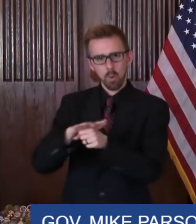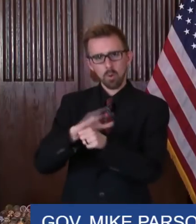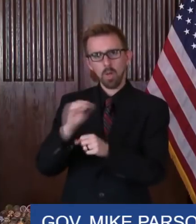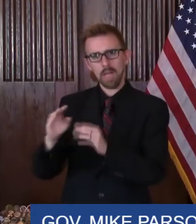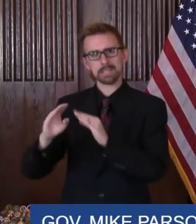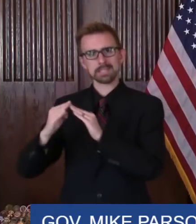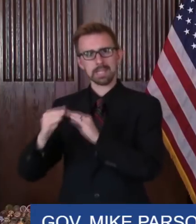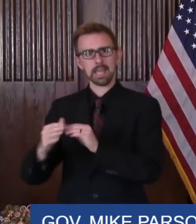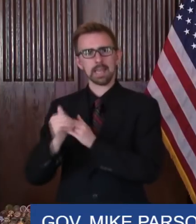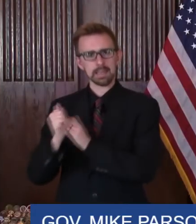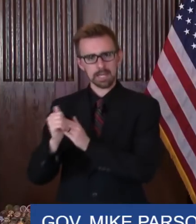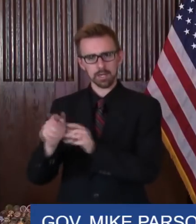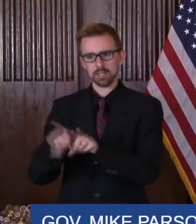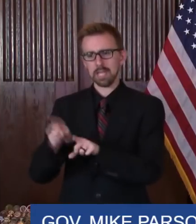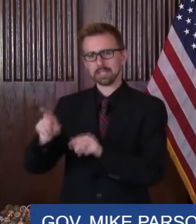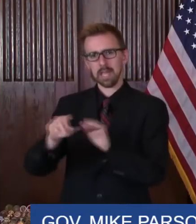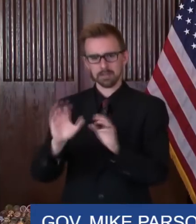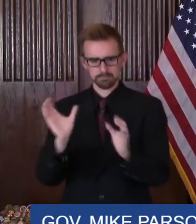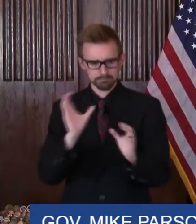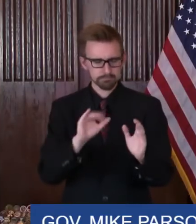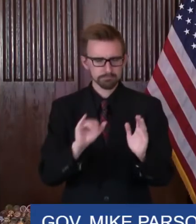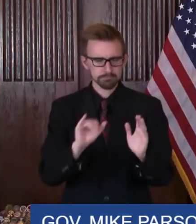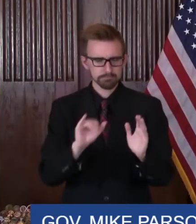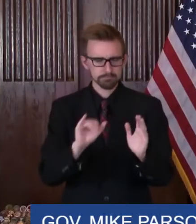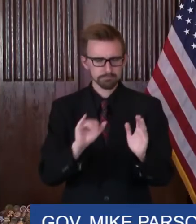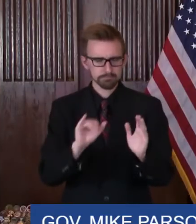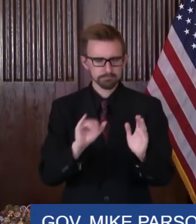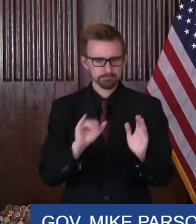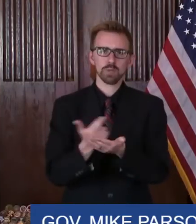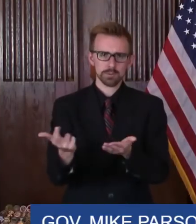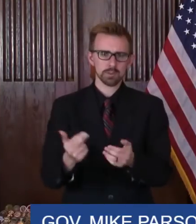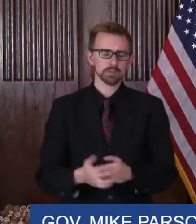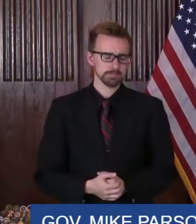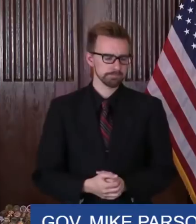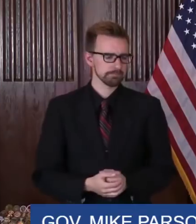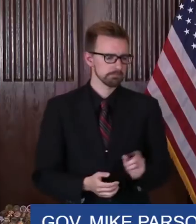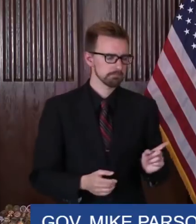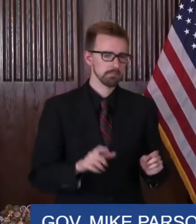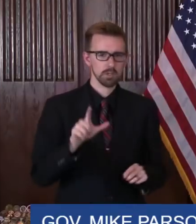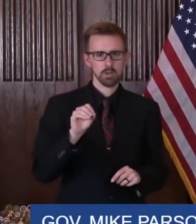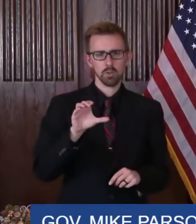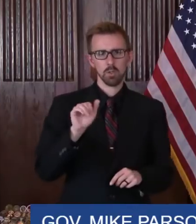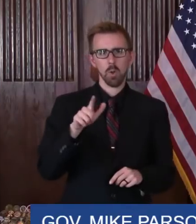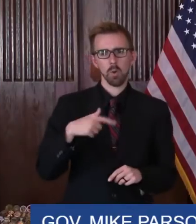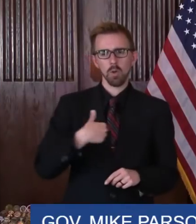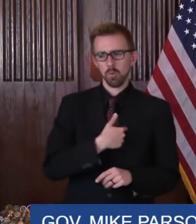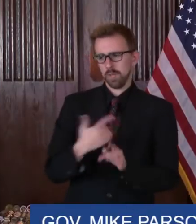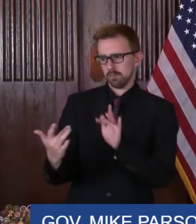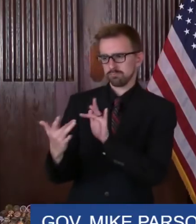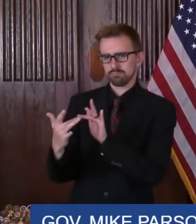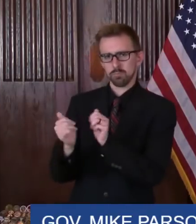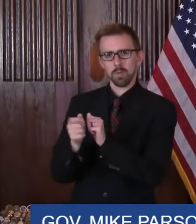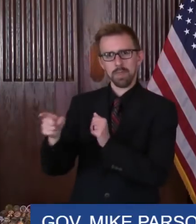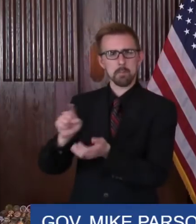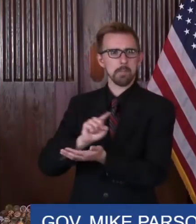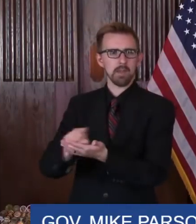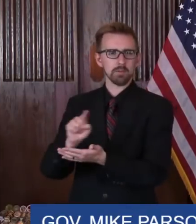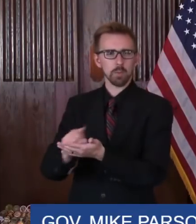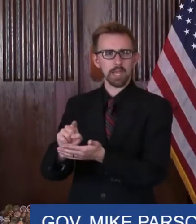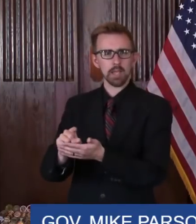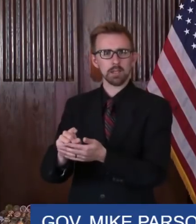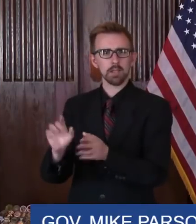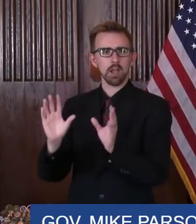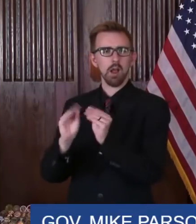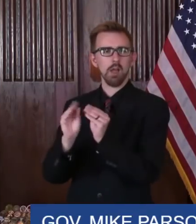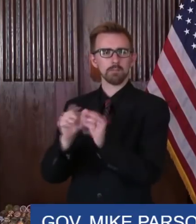leaders as the Guard explores and identifies the local resources? Well, I think on the local level, we keep in constant contact with them on weekly conference calls